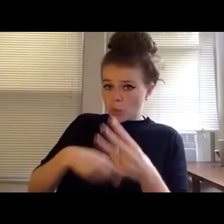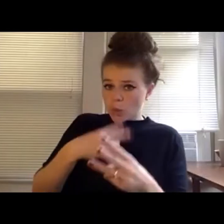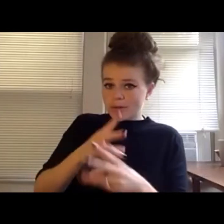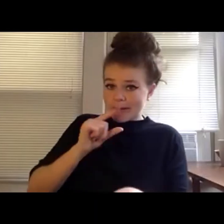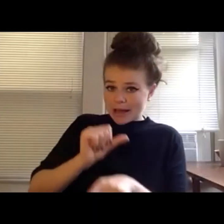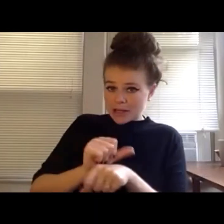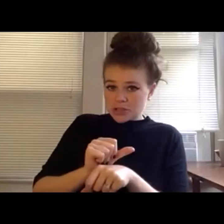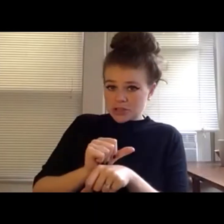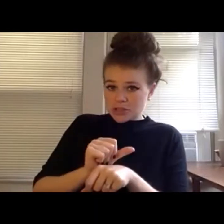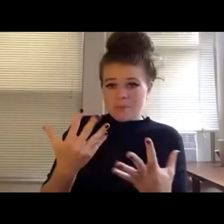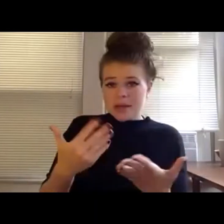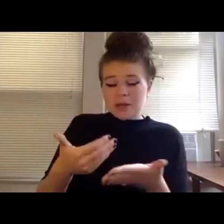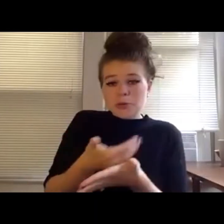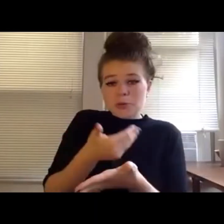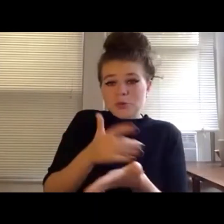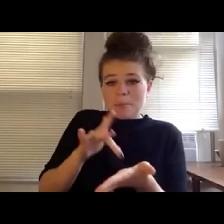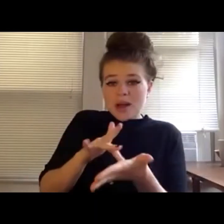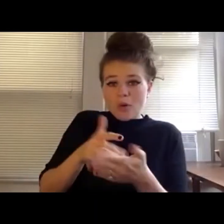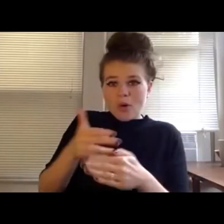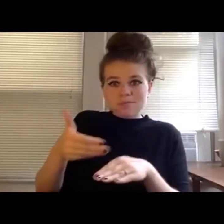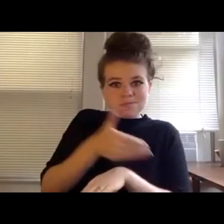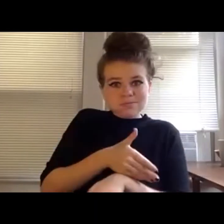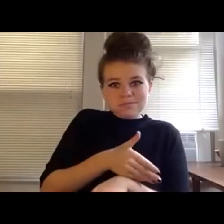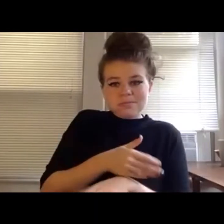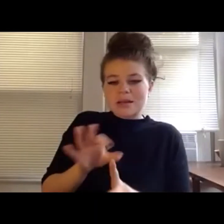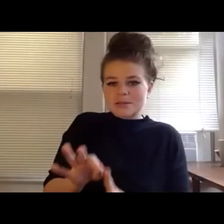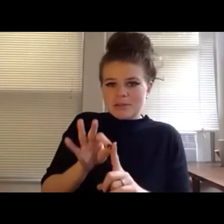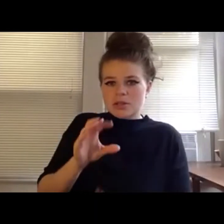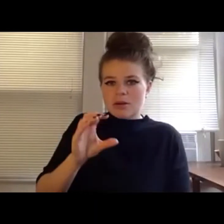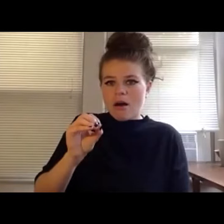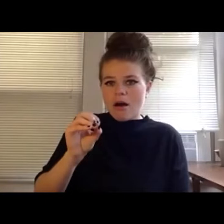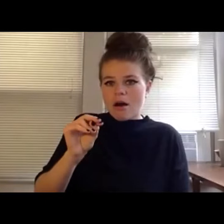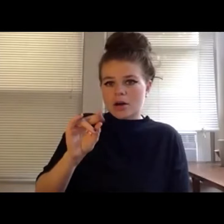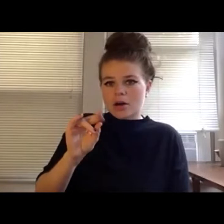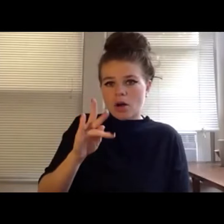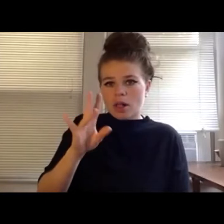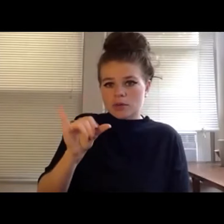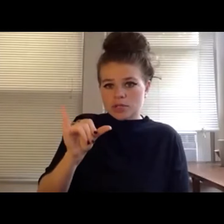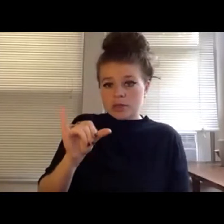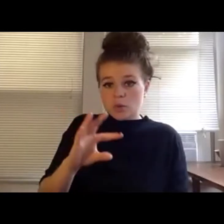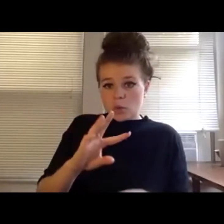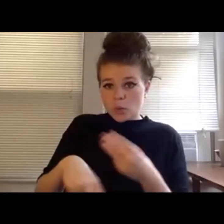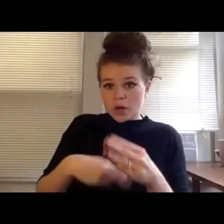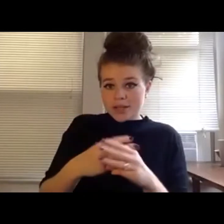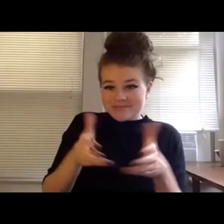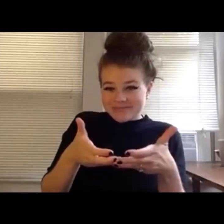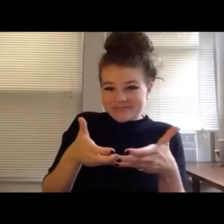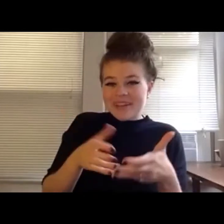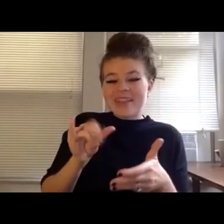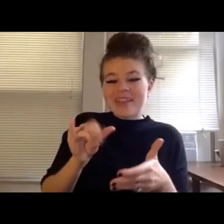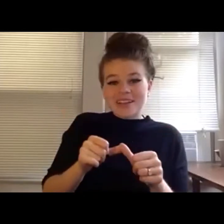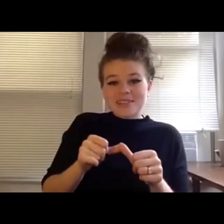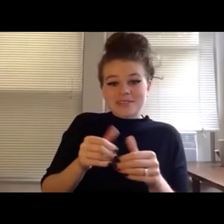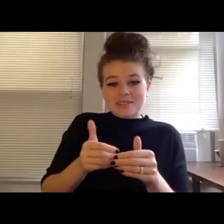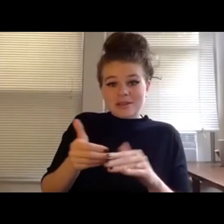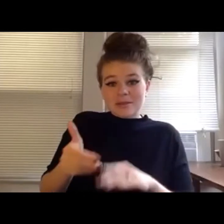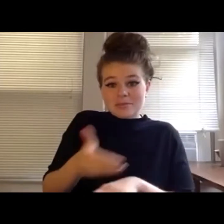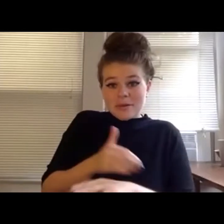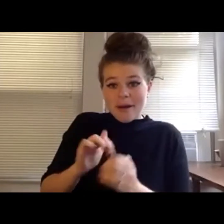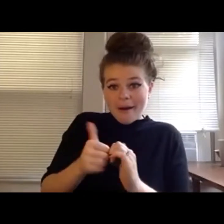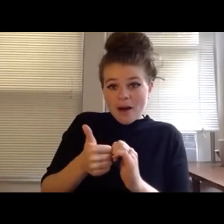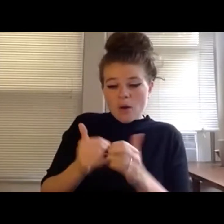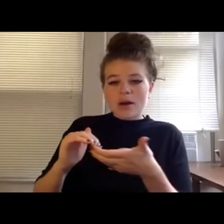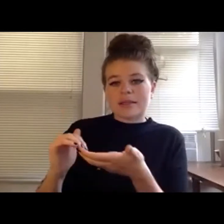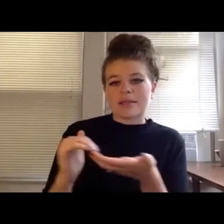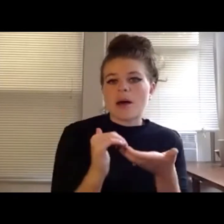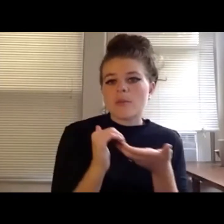the real world, actually, a lot of new medical advances, especially in the oncology world, are advanced by collaboration of academic